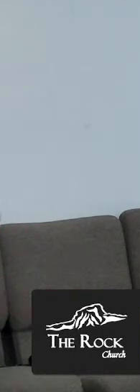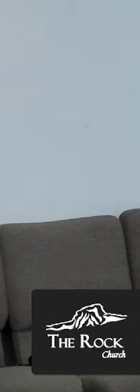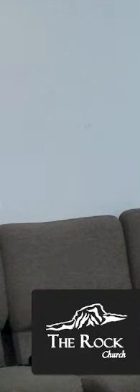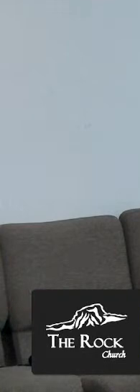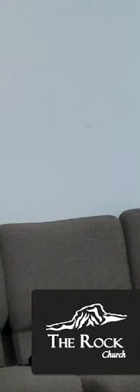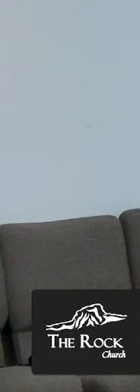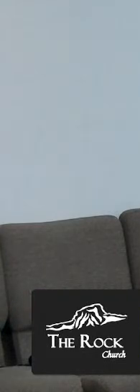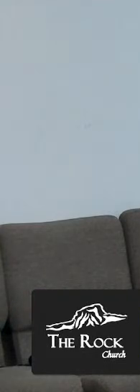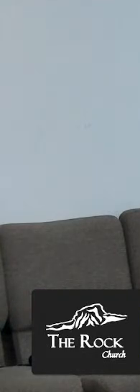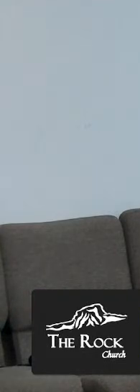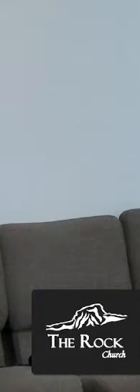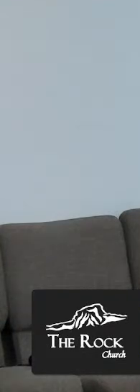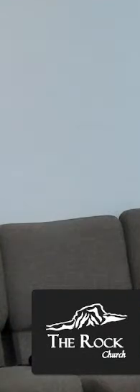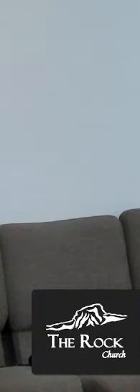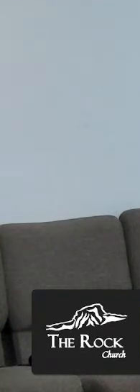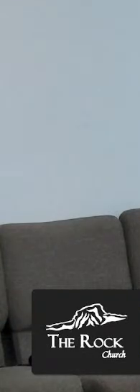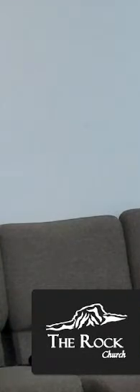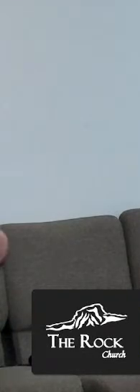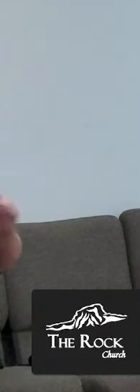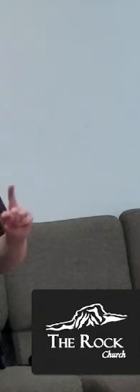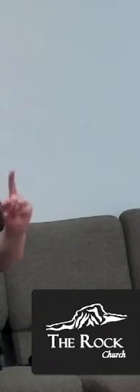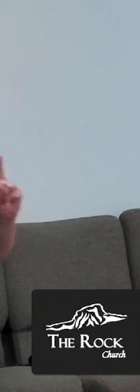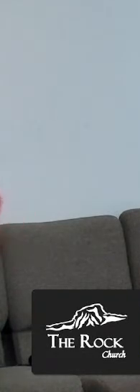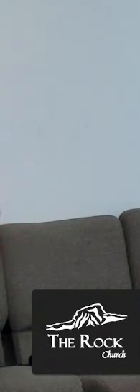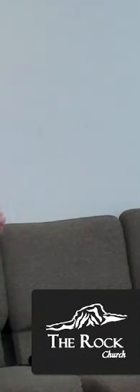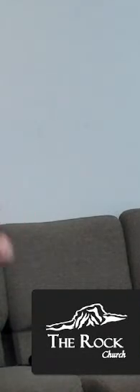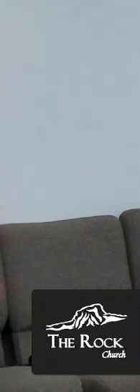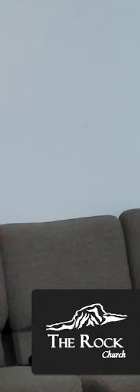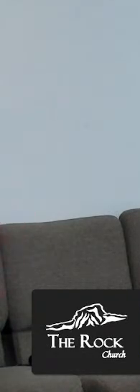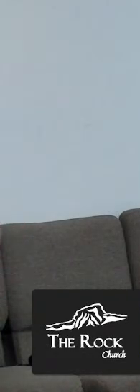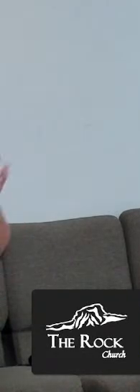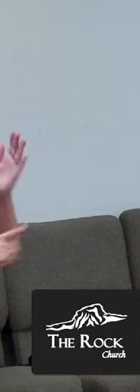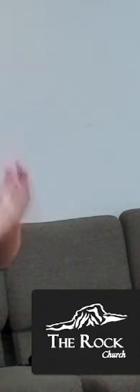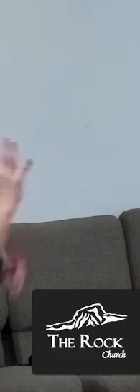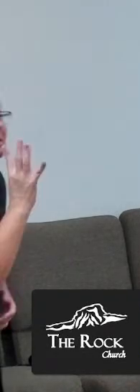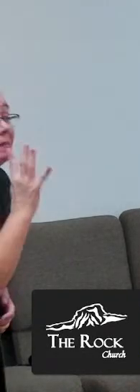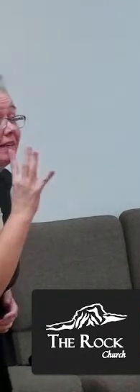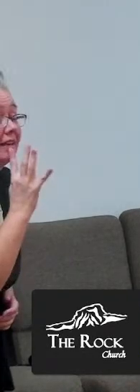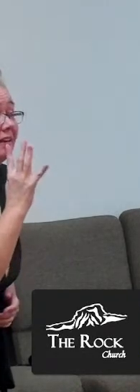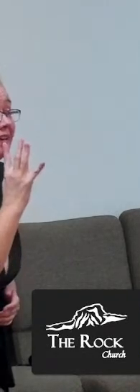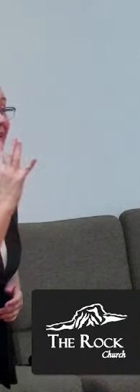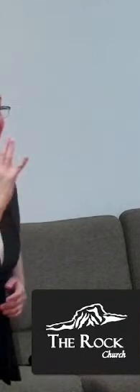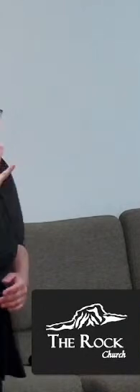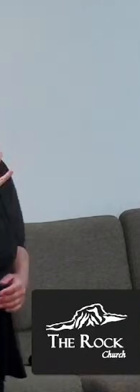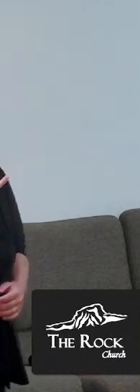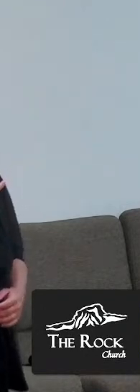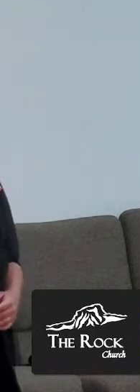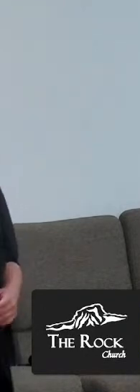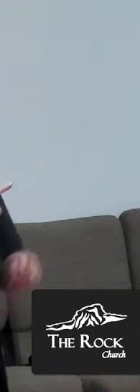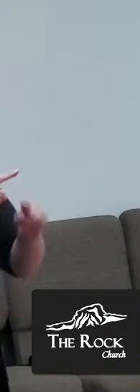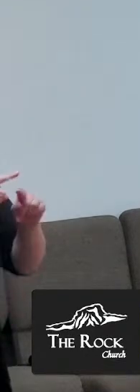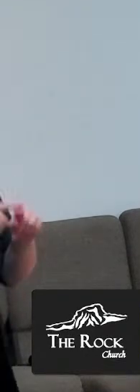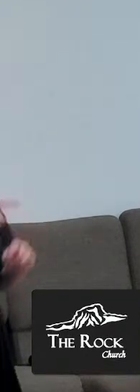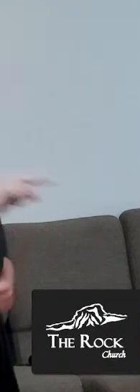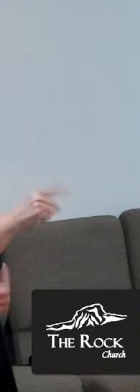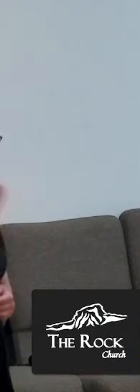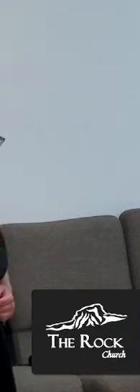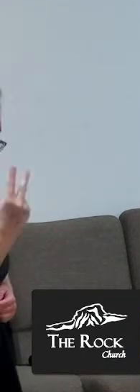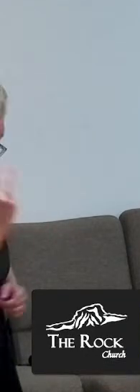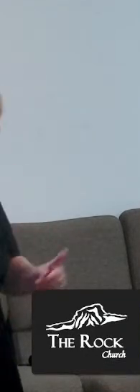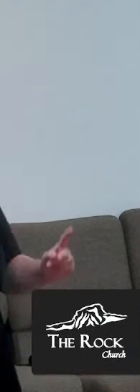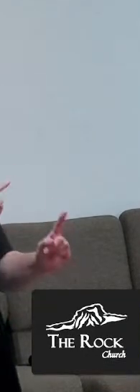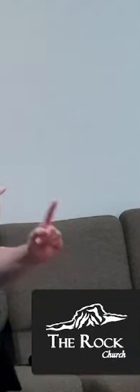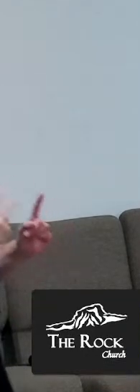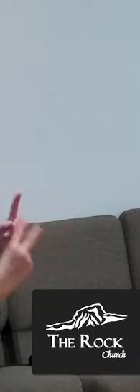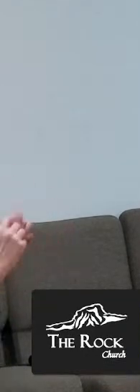How you say, this is how you look at life. What you speak is indicative of how you see life, of your